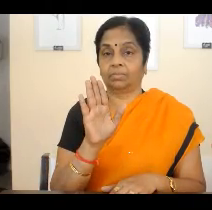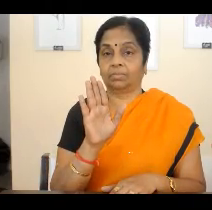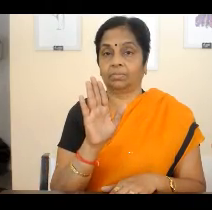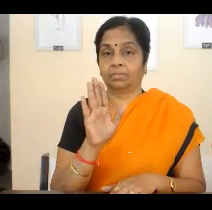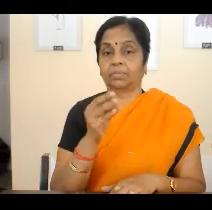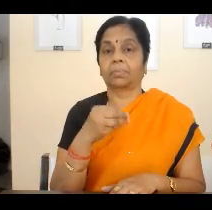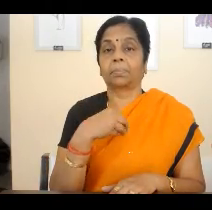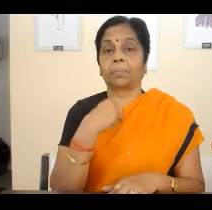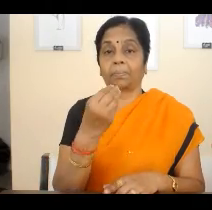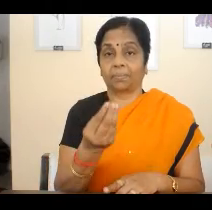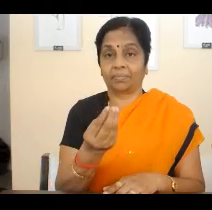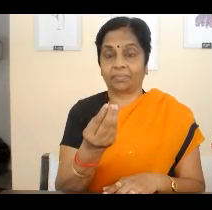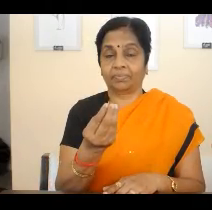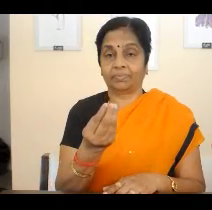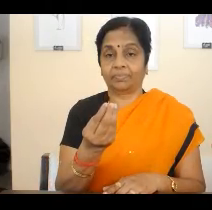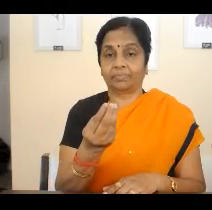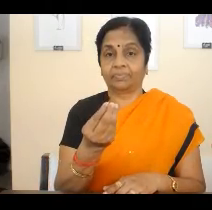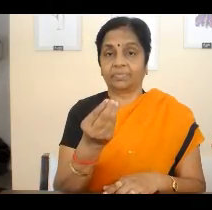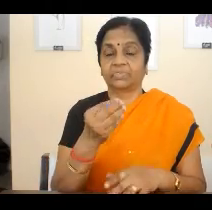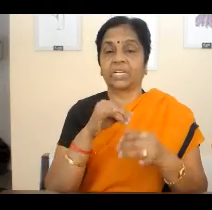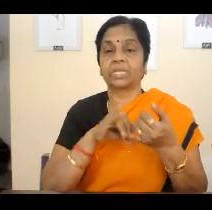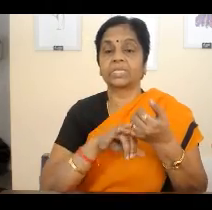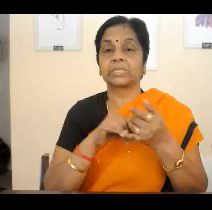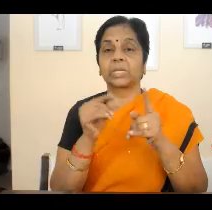being subject to income ceiling,